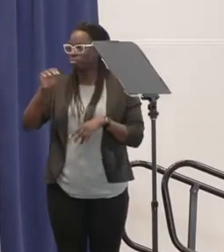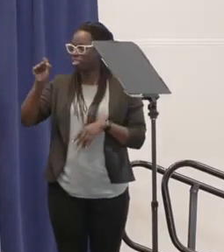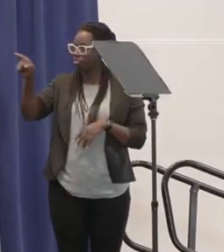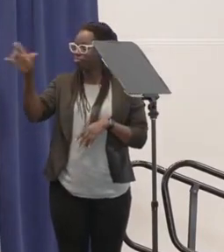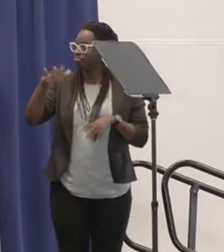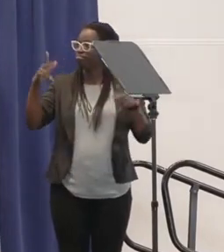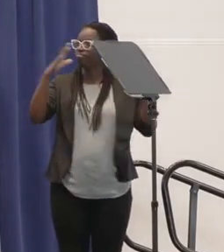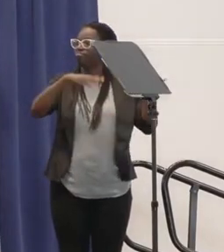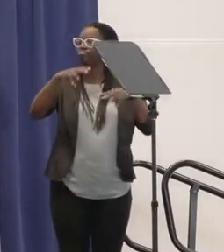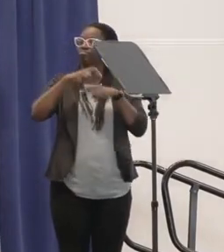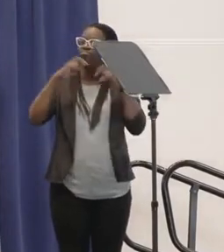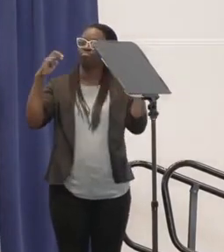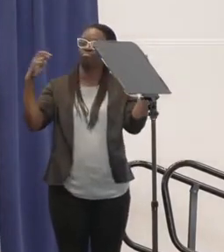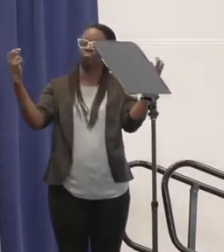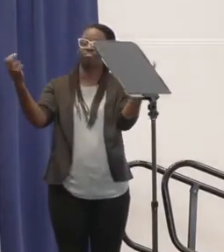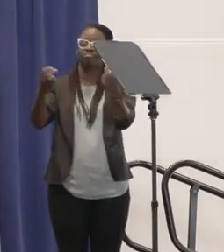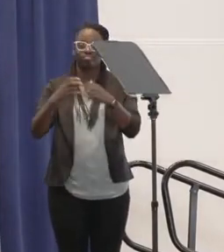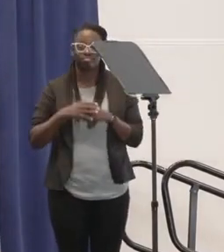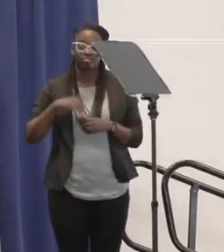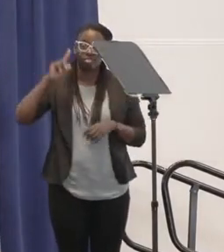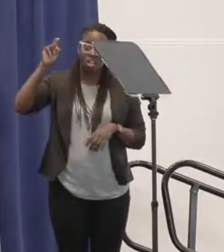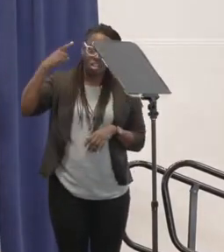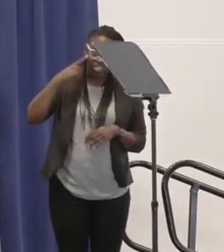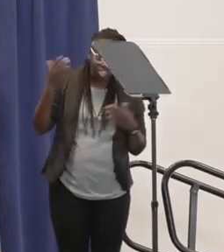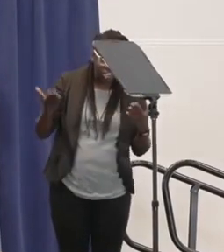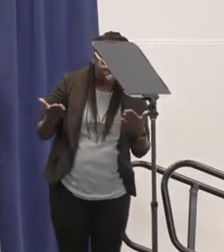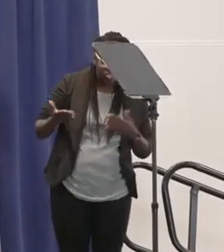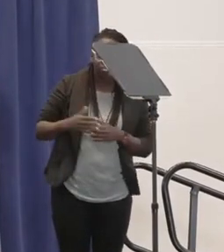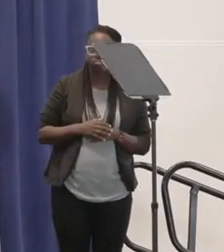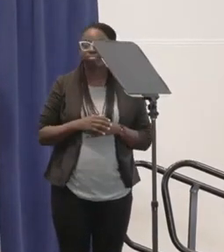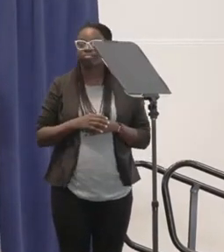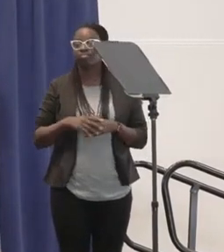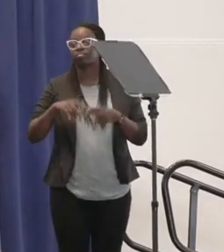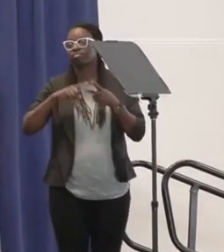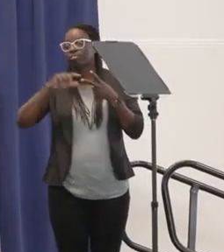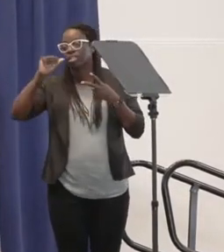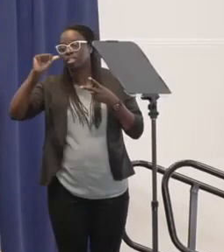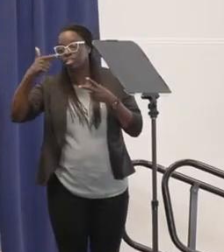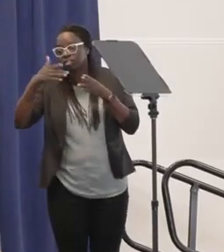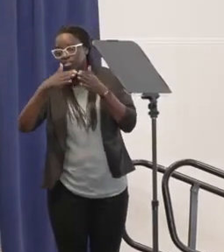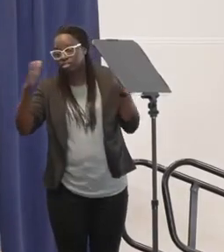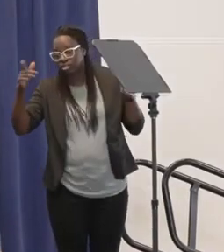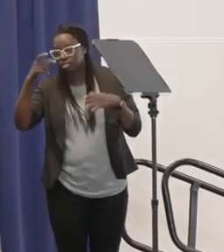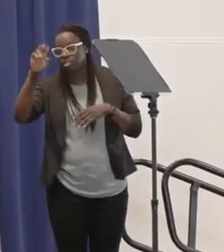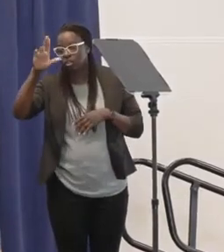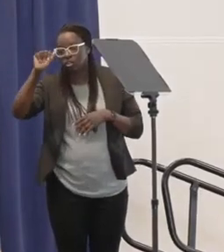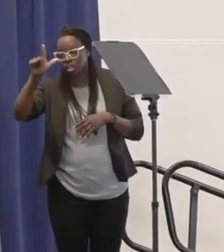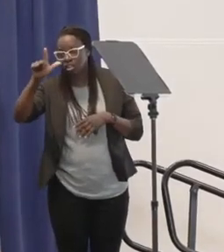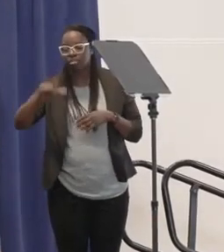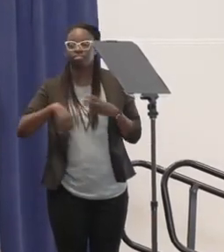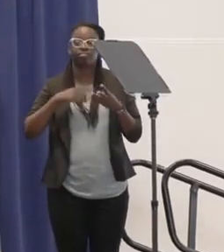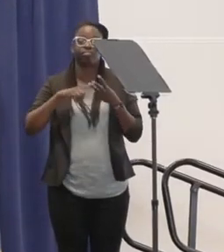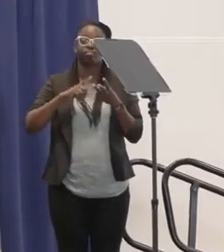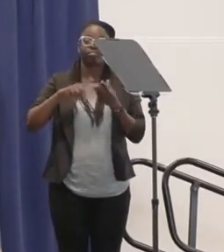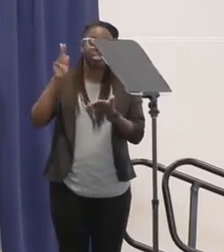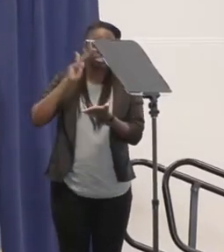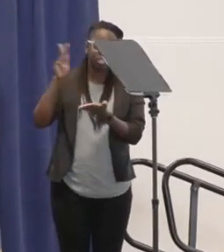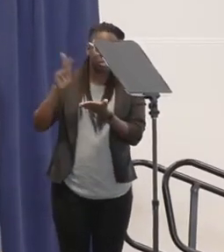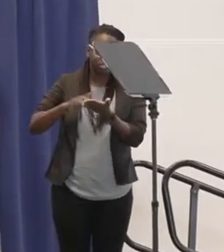governor, Governor Maura Healey, Attorney General Andrea Campbell, Secretary of Education Patrick